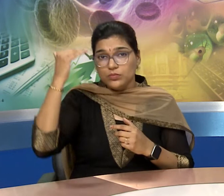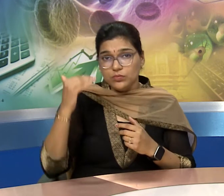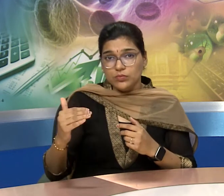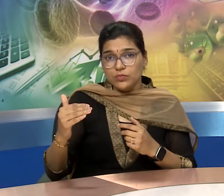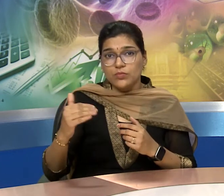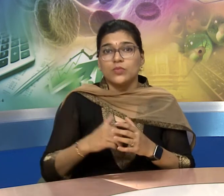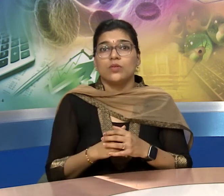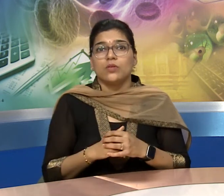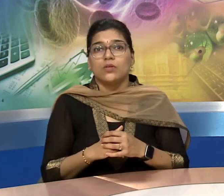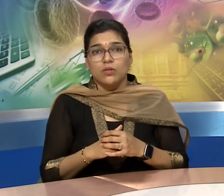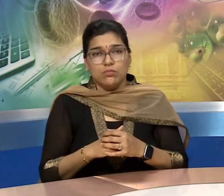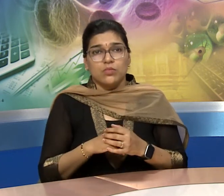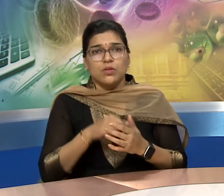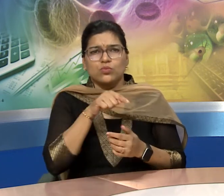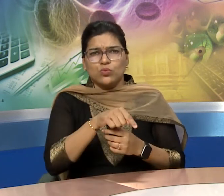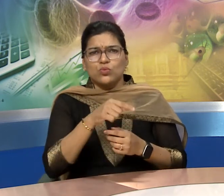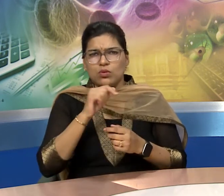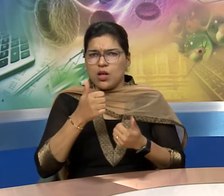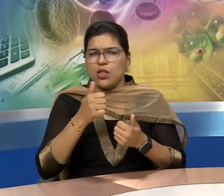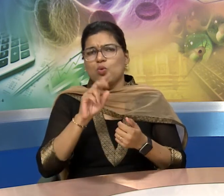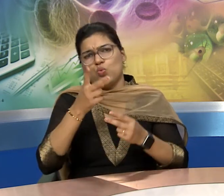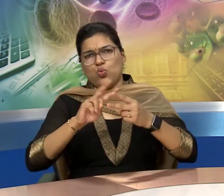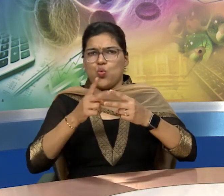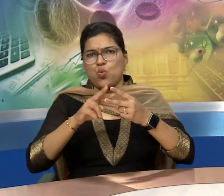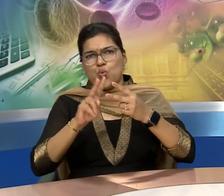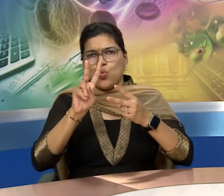And the next point which we discussed